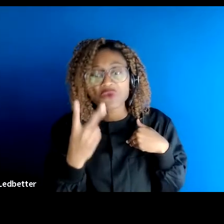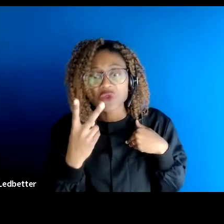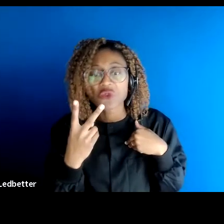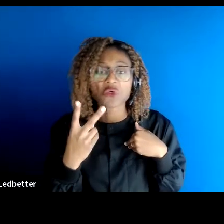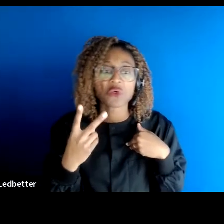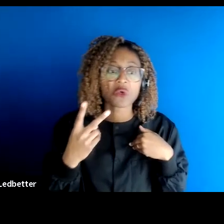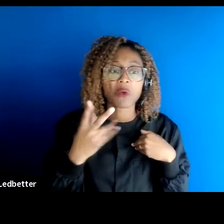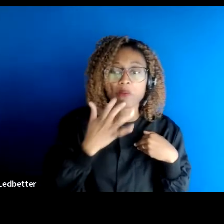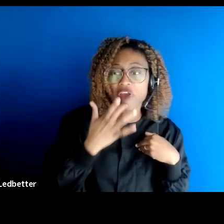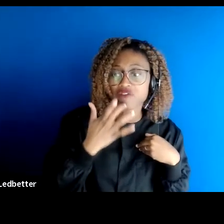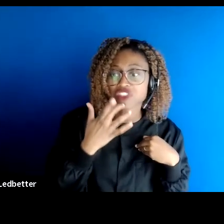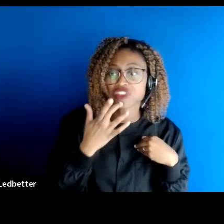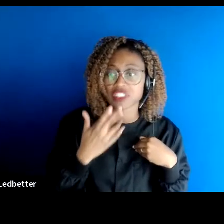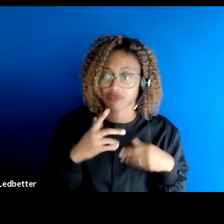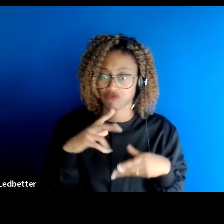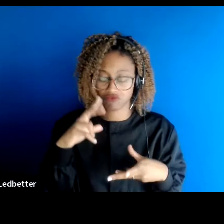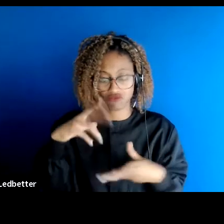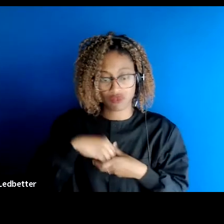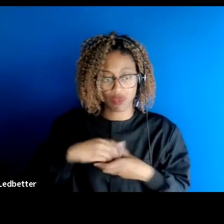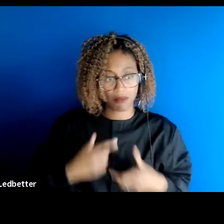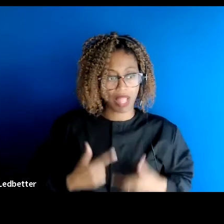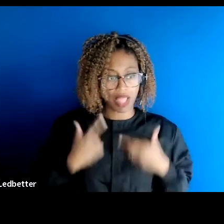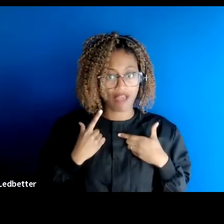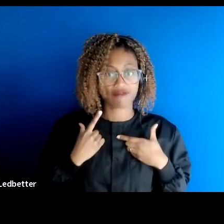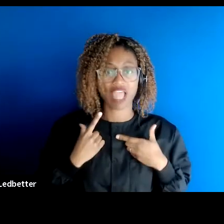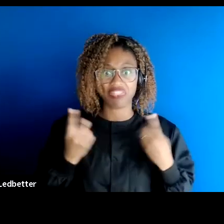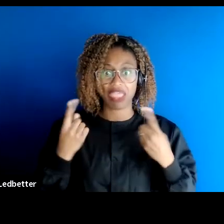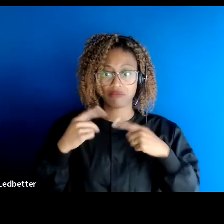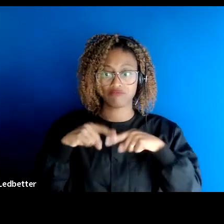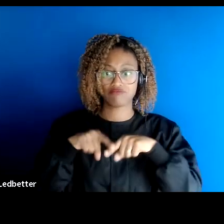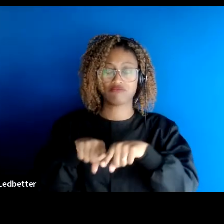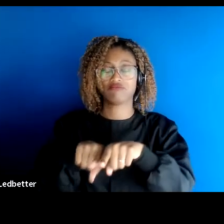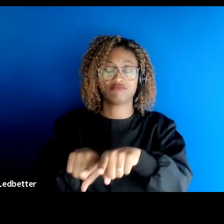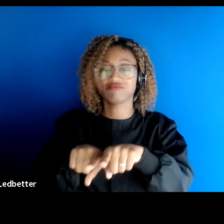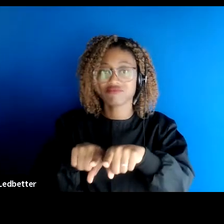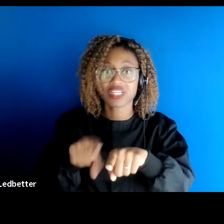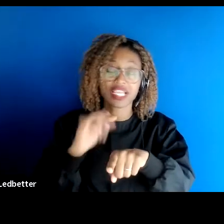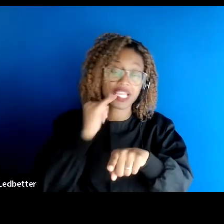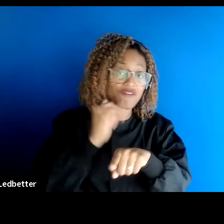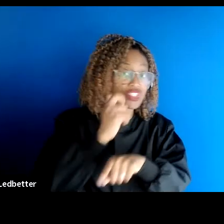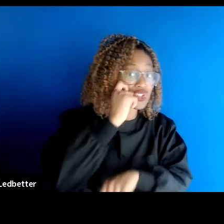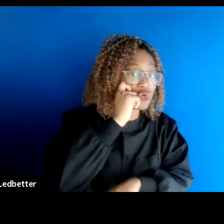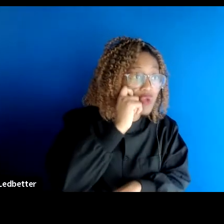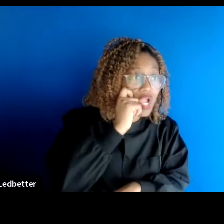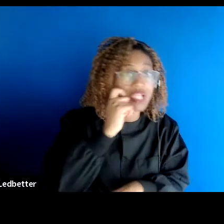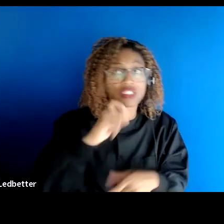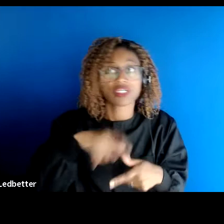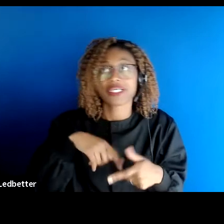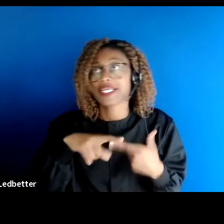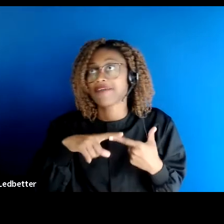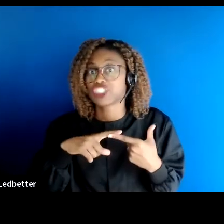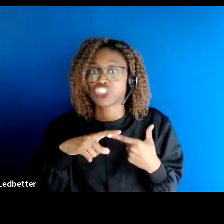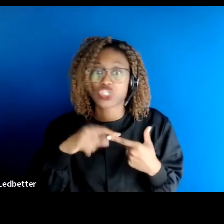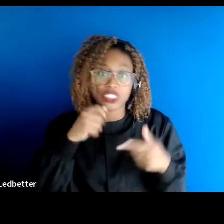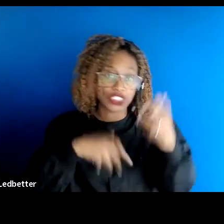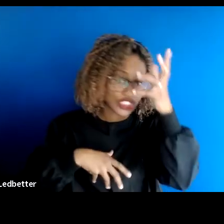together and into a singular moment. So whether that's your race or your gender or your